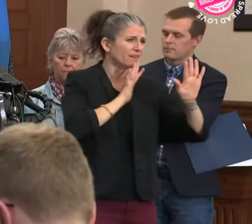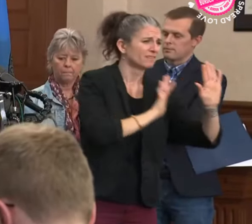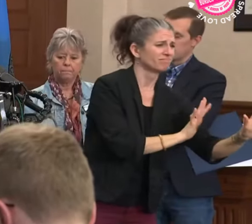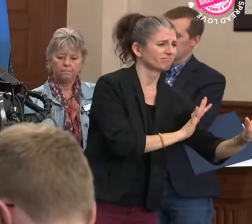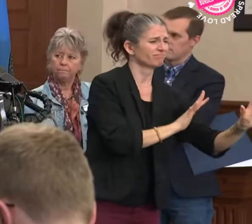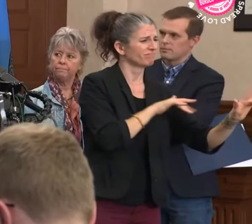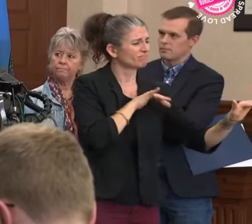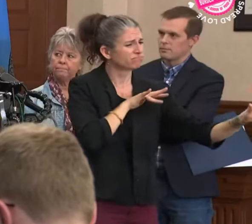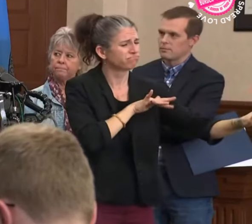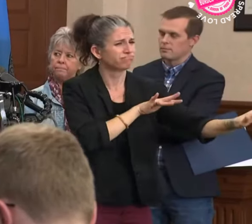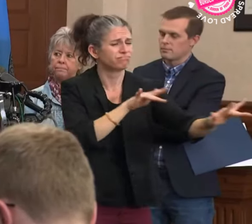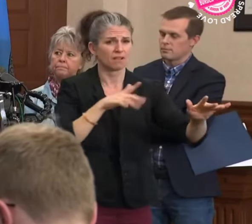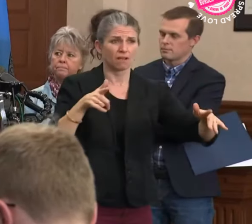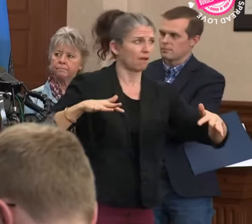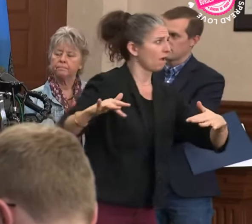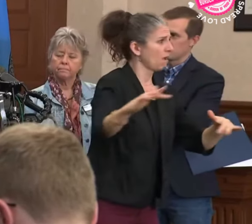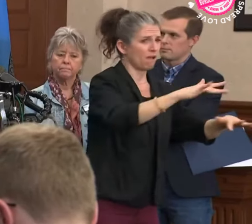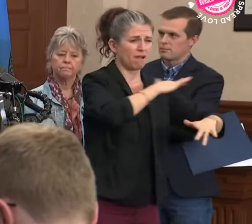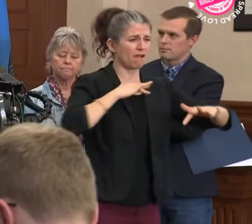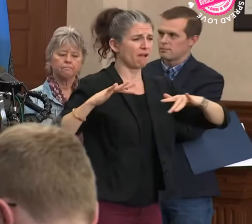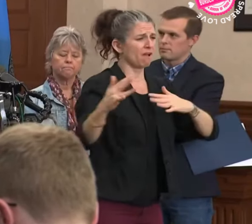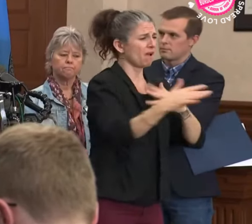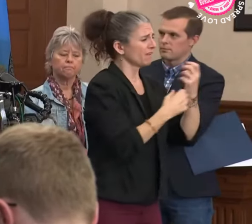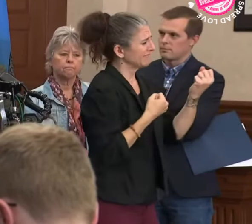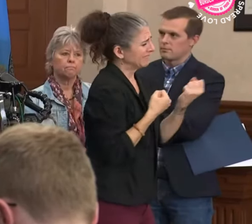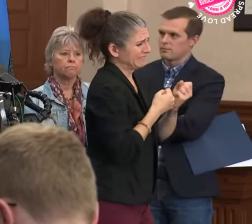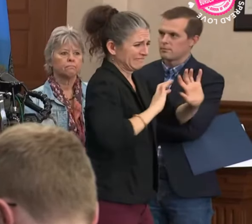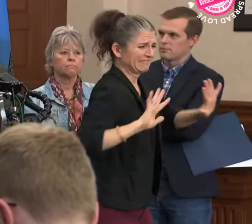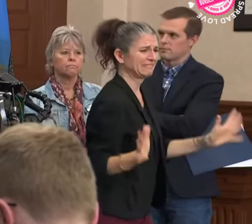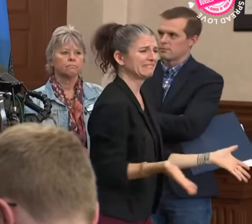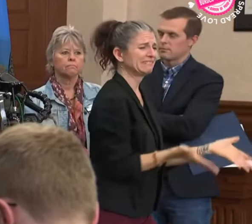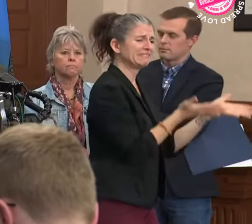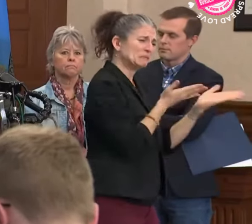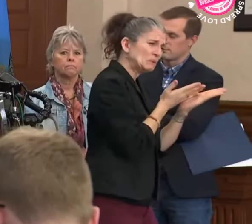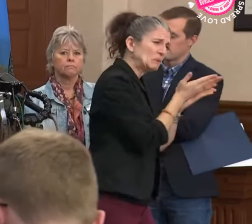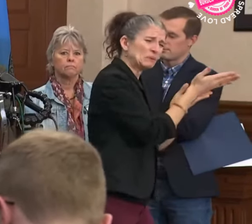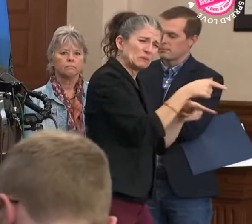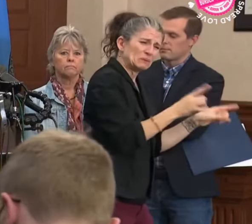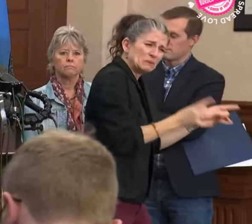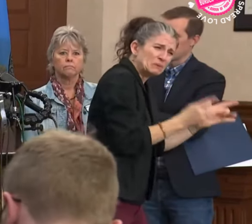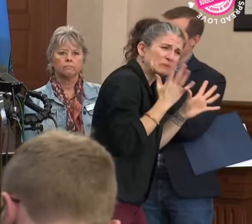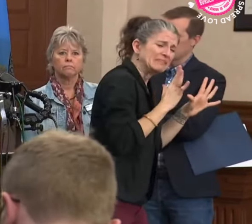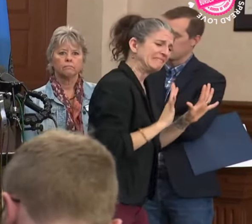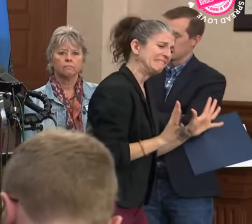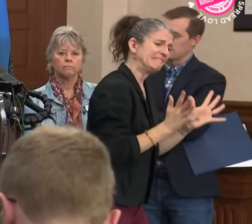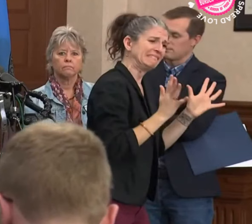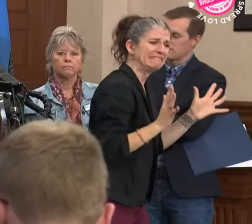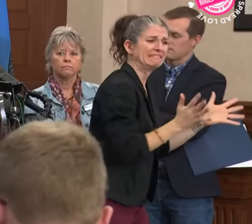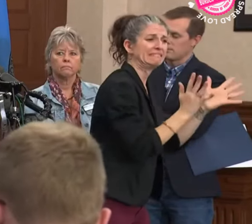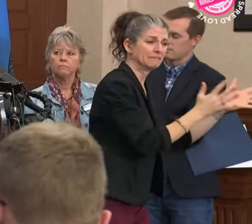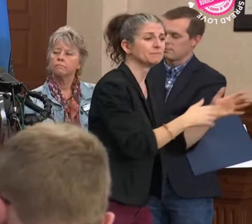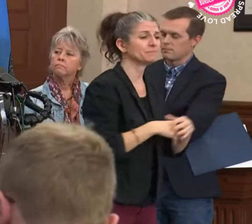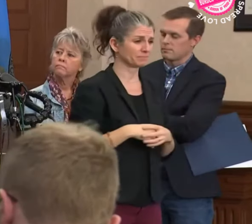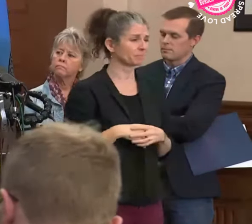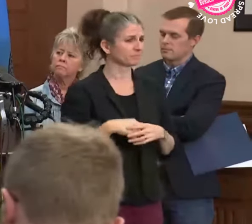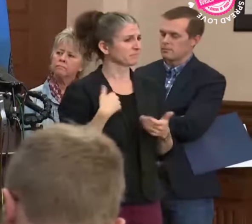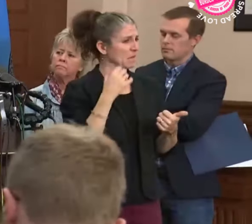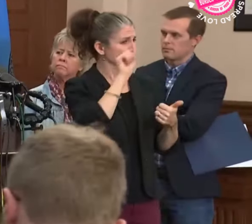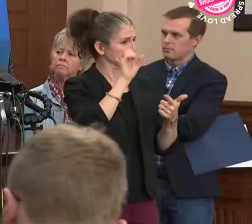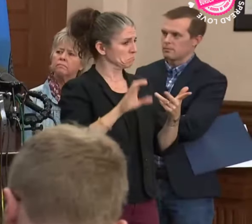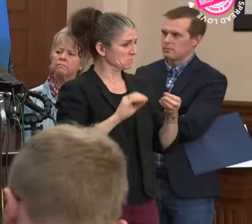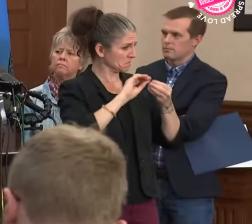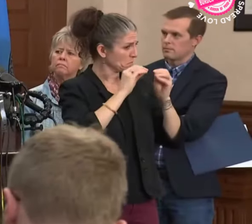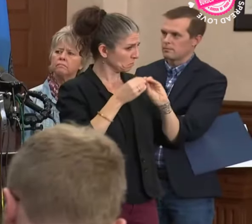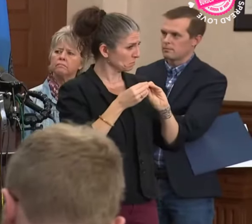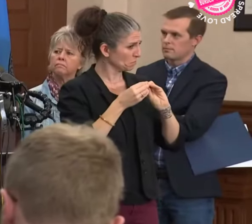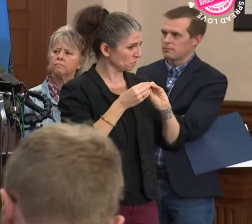upon under the most extreme circumstances. Just to give you the numbers as we have them now, I know there's been some confusion, and I